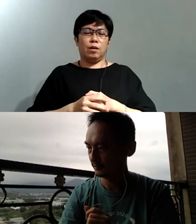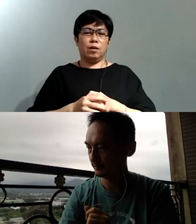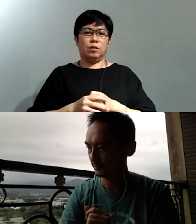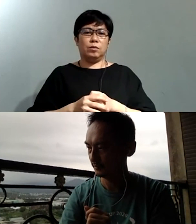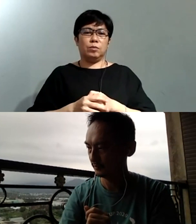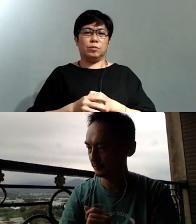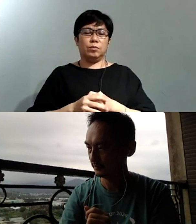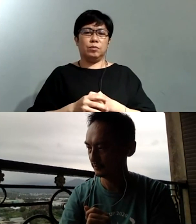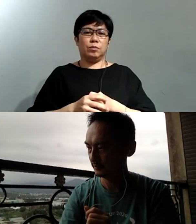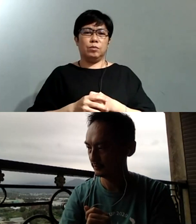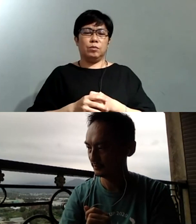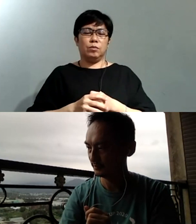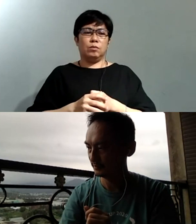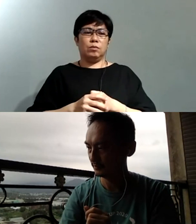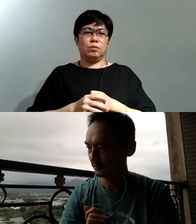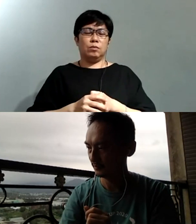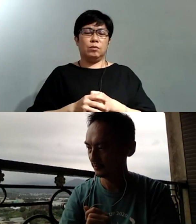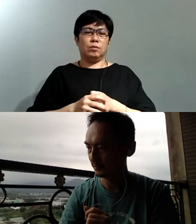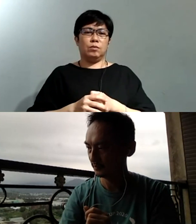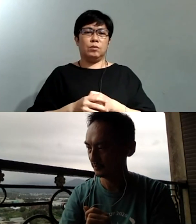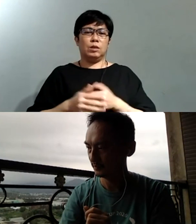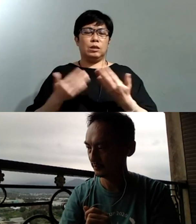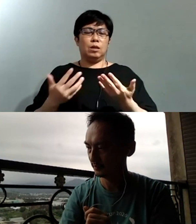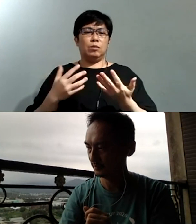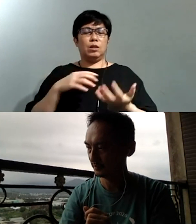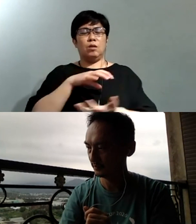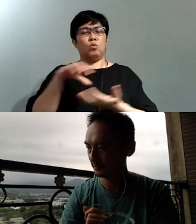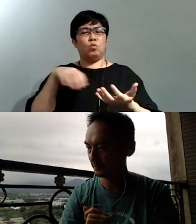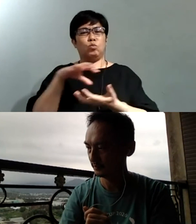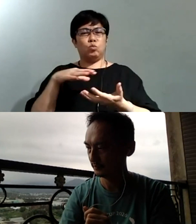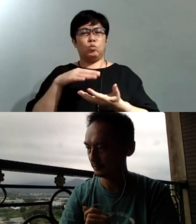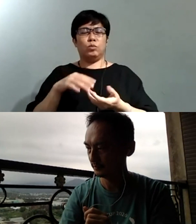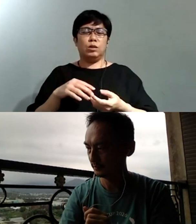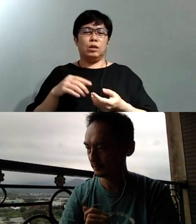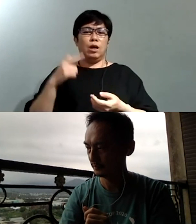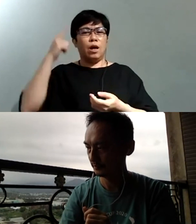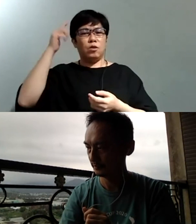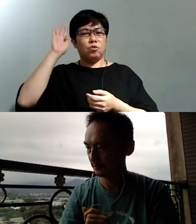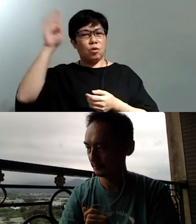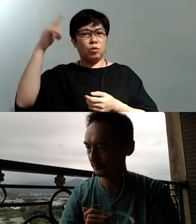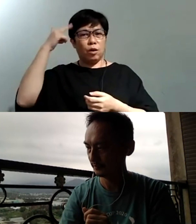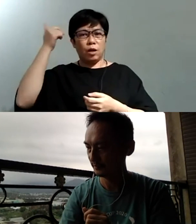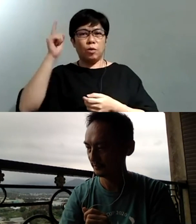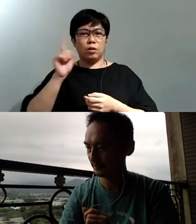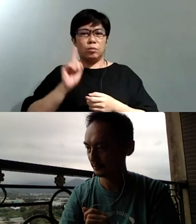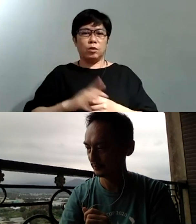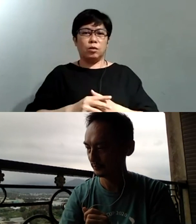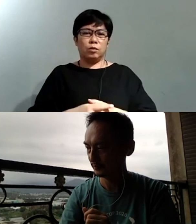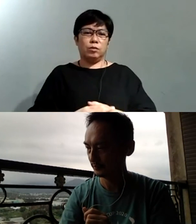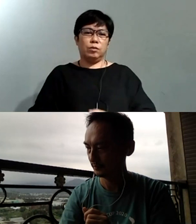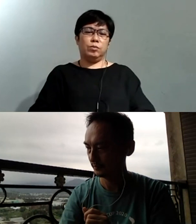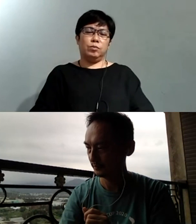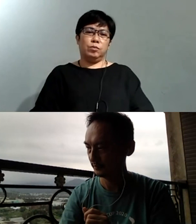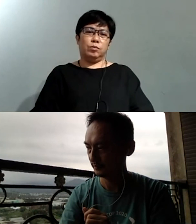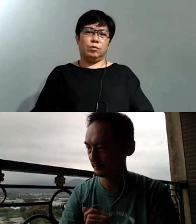to solve in this chaotic state? Maybe start with who want to start first? Give your